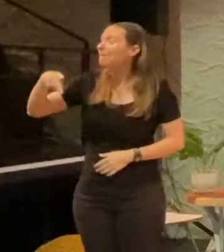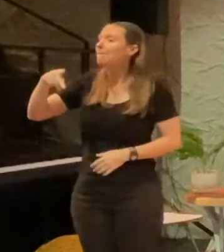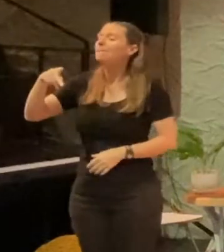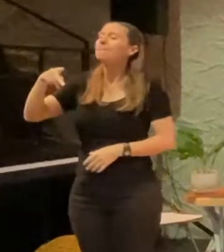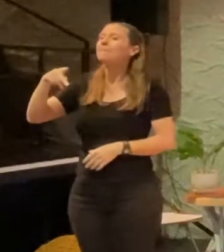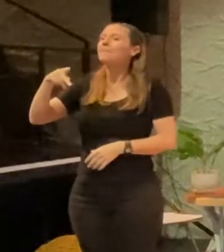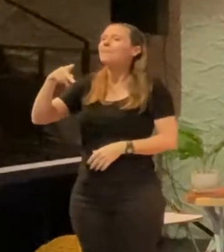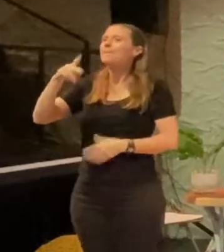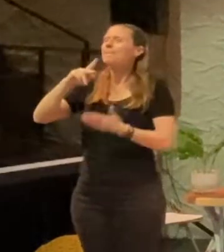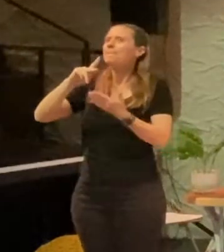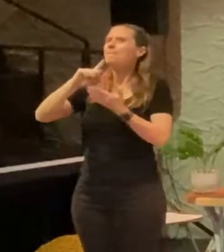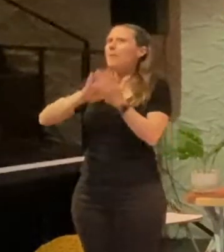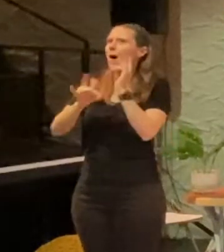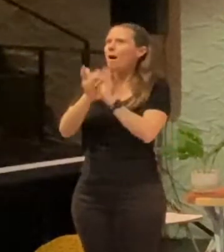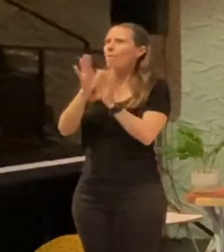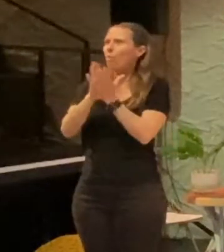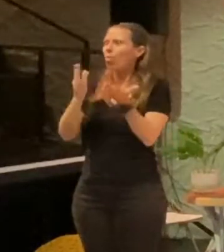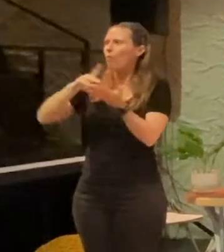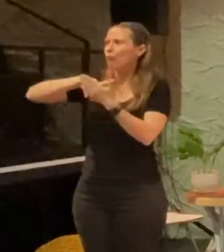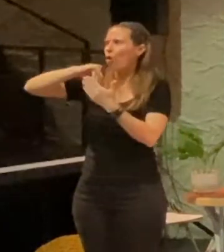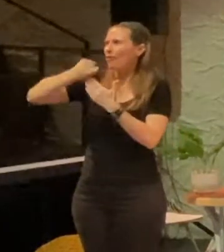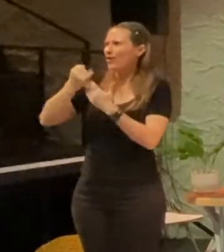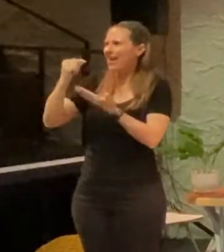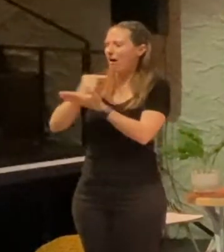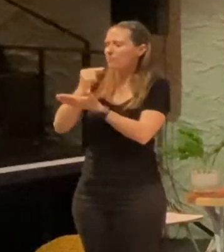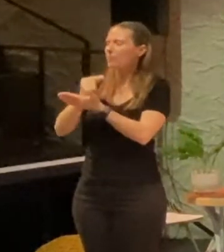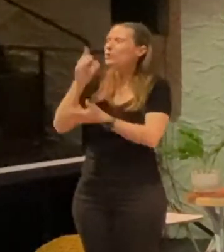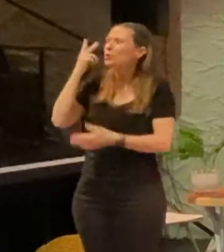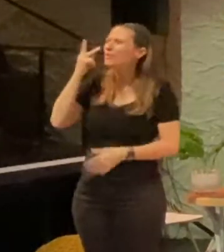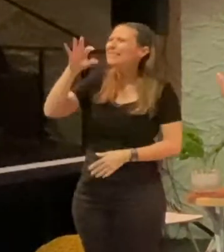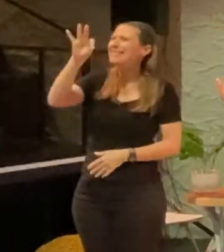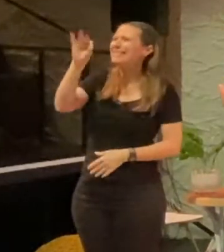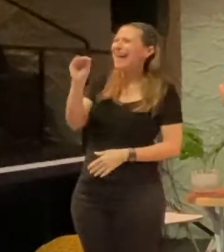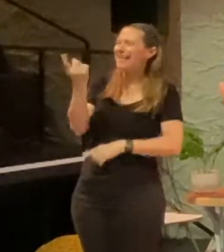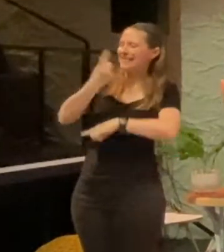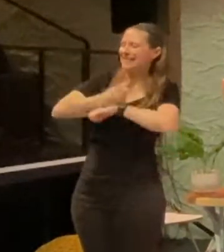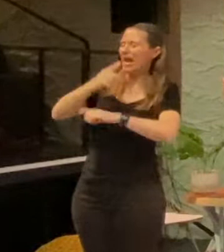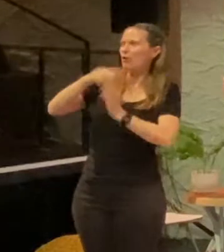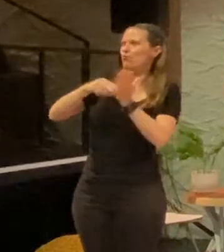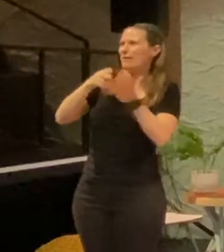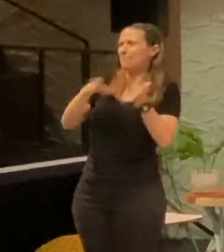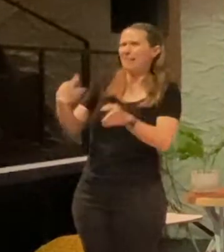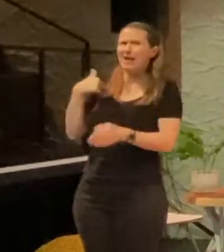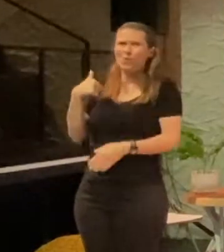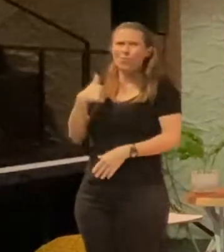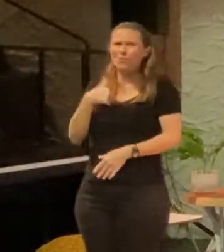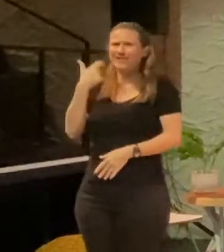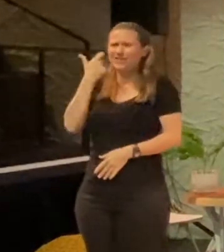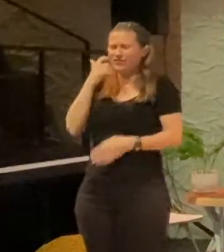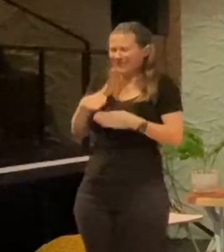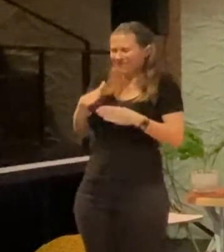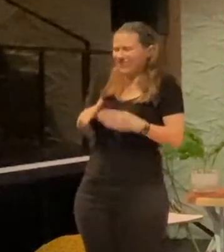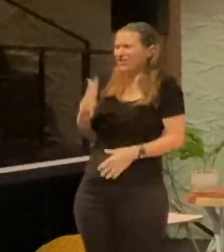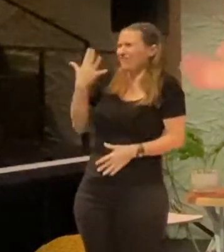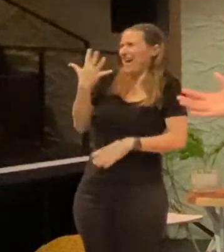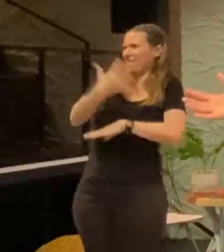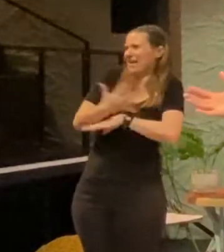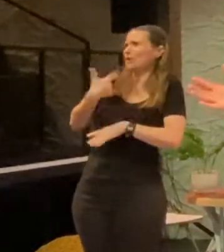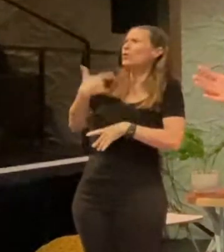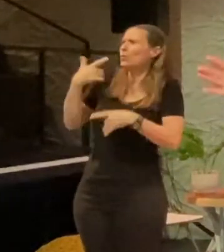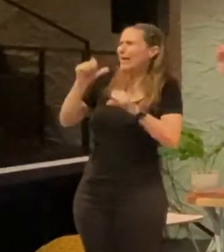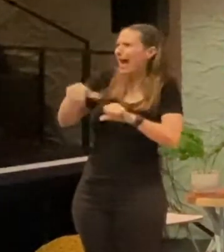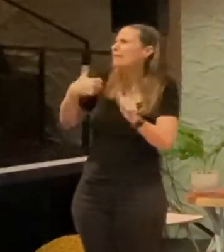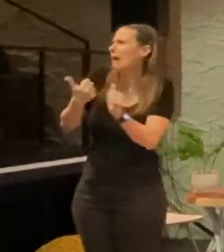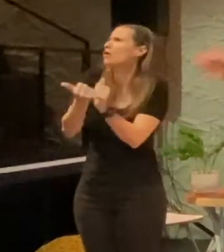engine, Bible Project, Gospels, you'll find a 90-day reading plan. We're only like 5 or 6 days into it. You can still catch